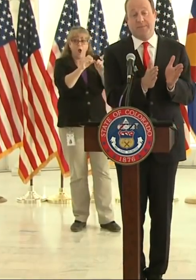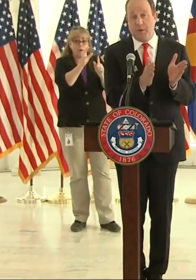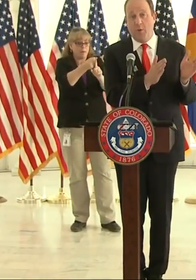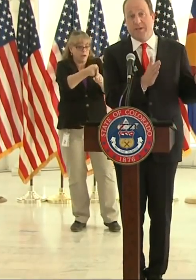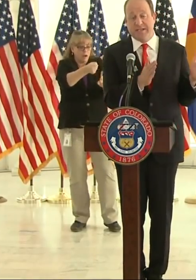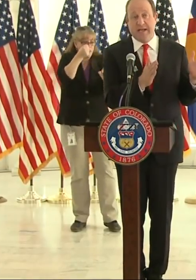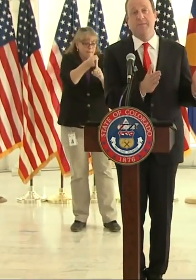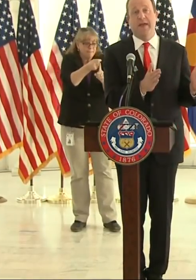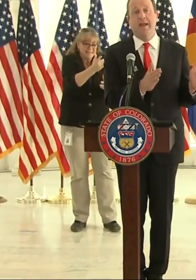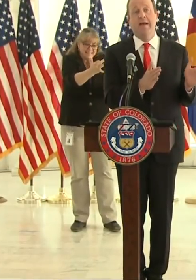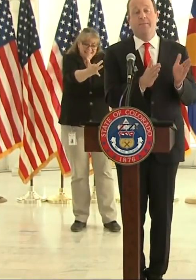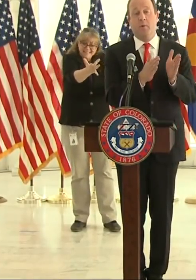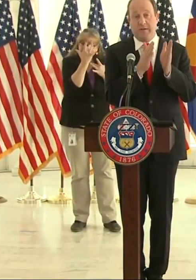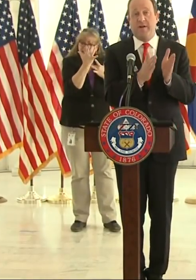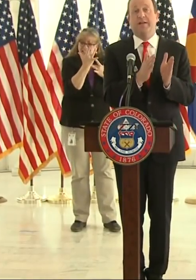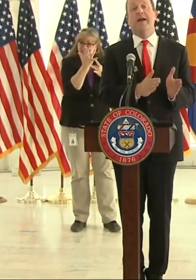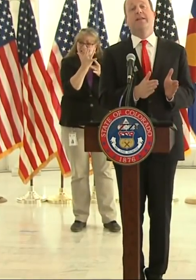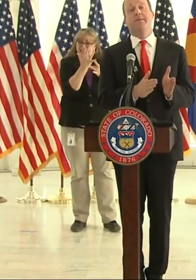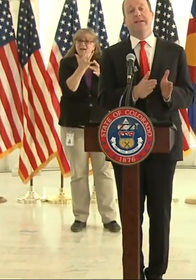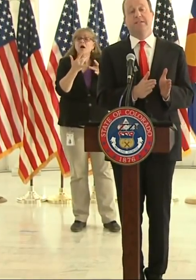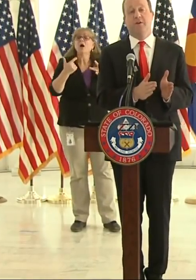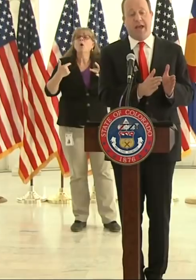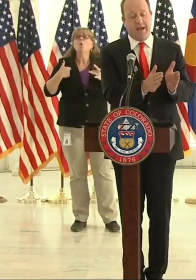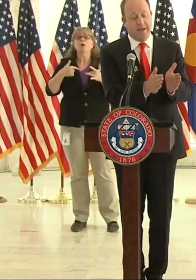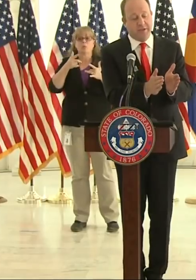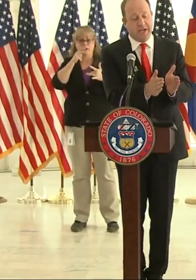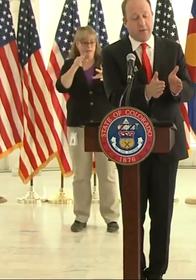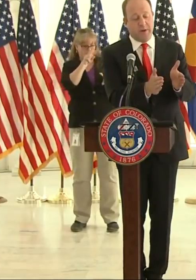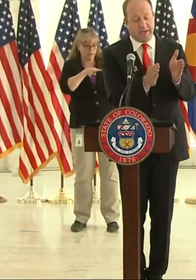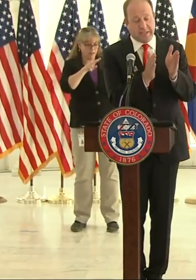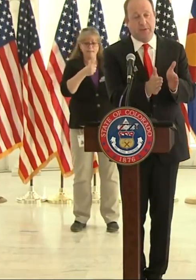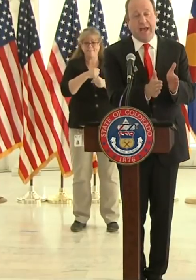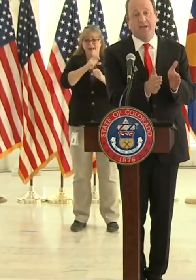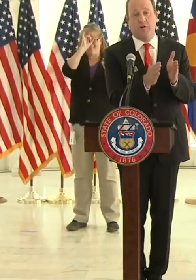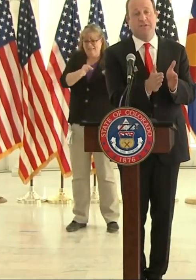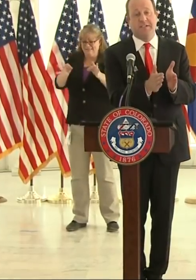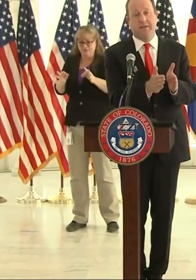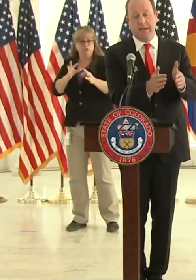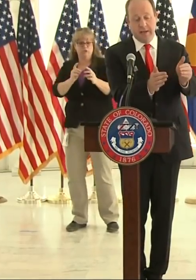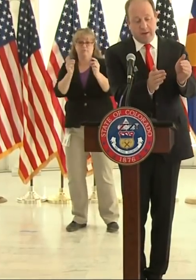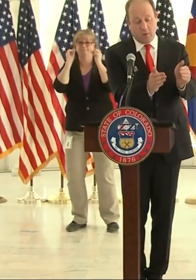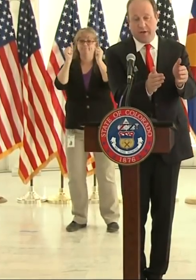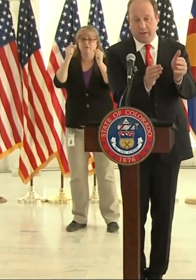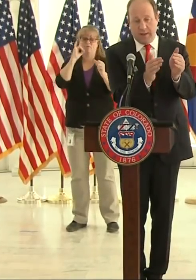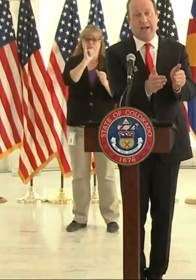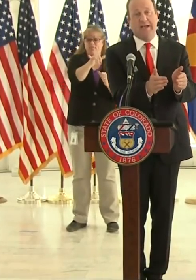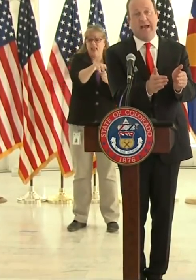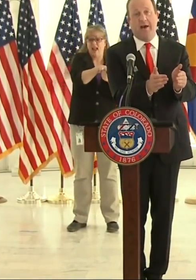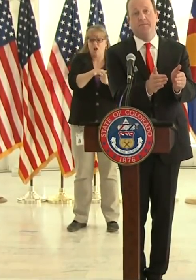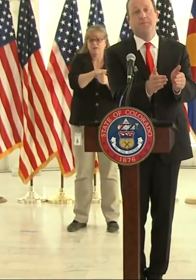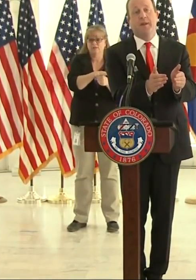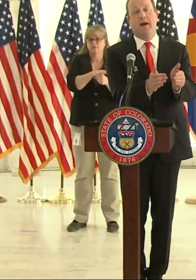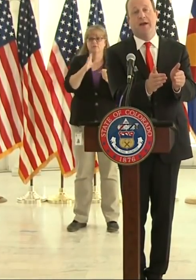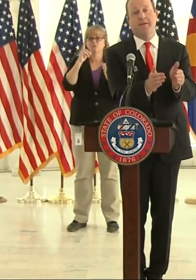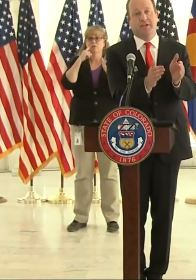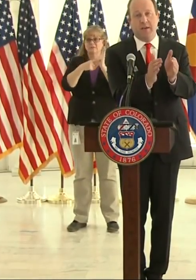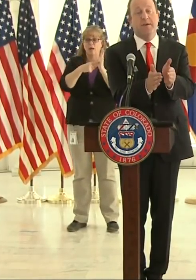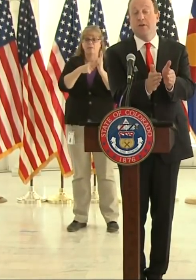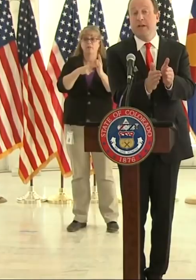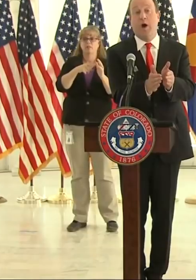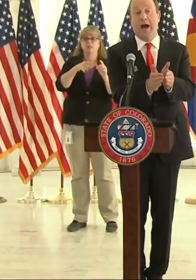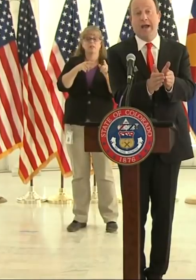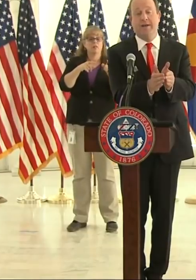countywide steps. We hope it doesn't come to that, but what it very likely means is, okay, there's an outbreak at this plant or facility, we're going to lock it down.